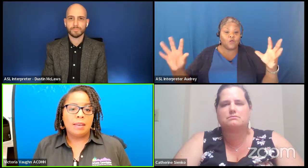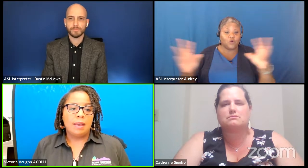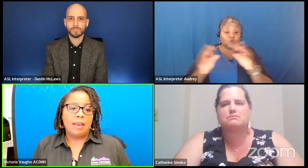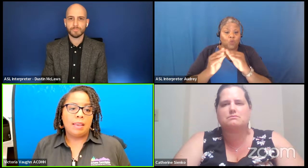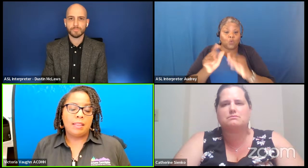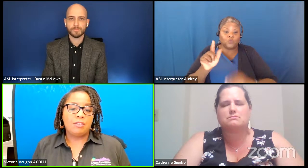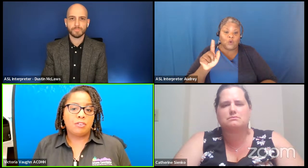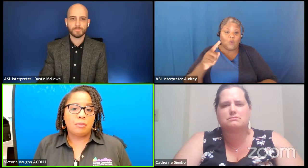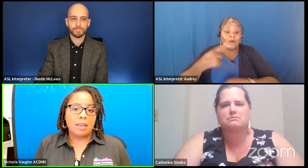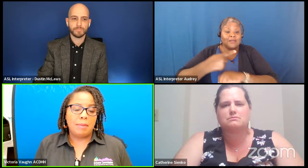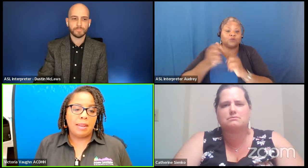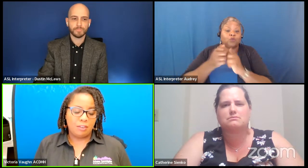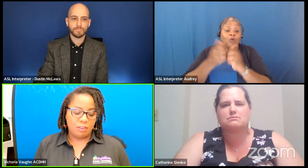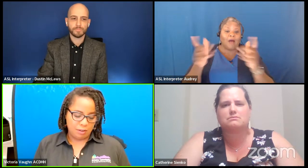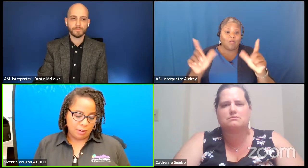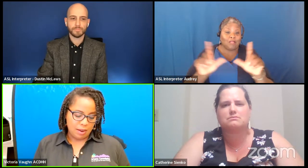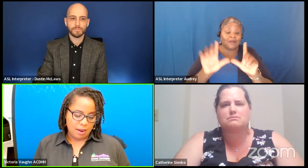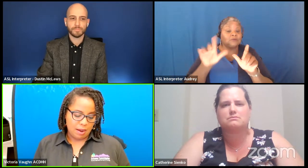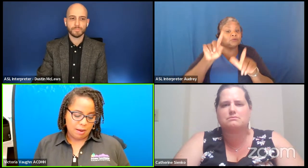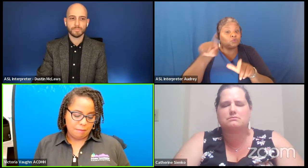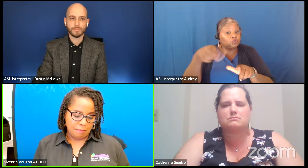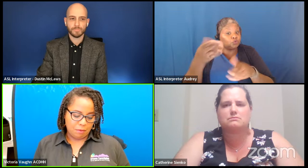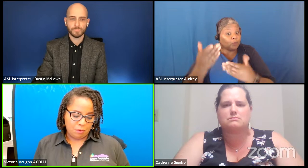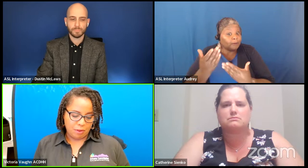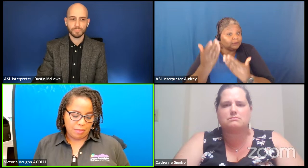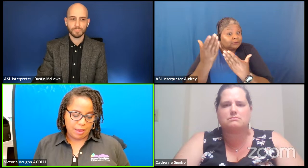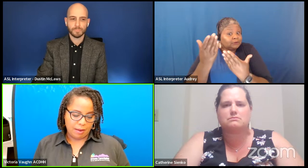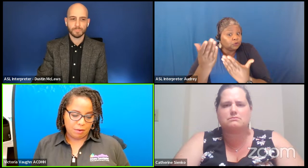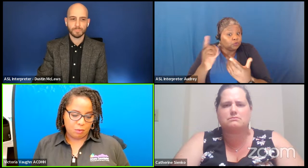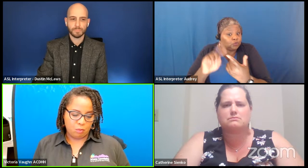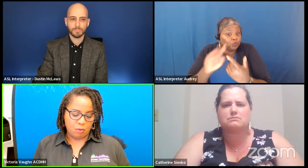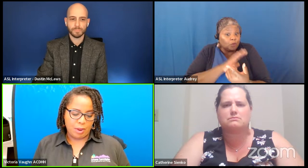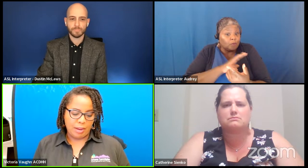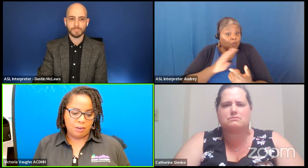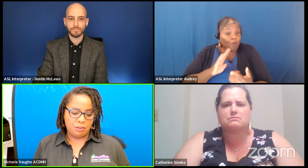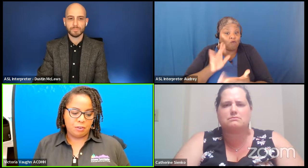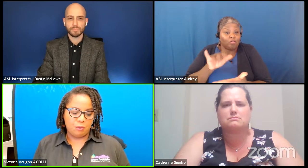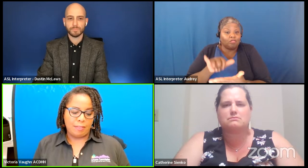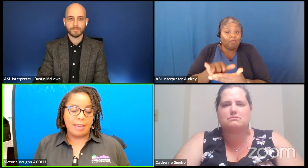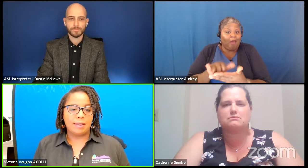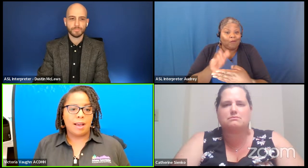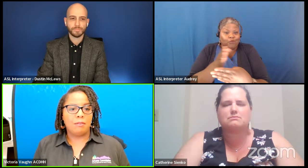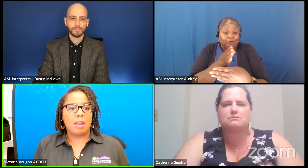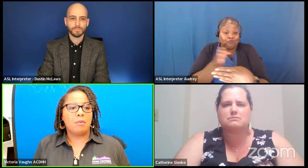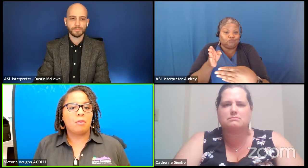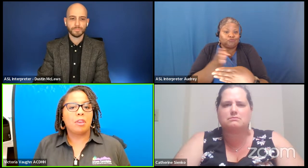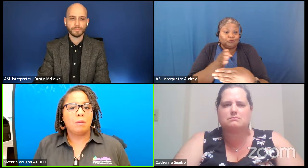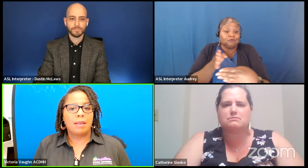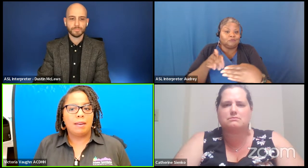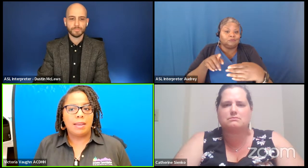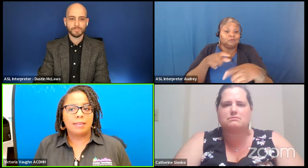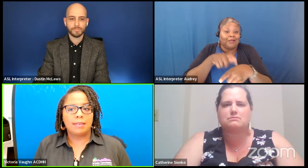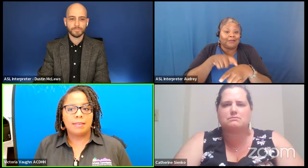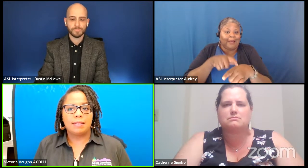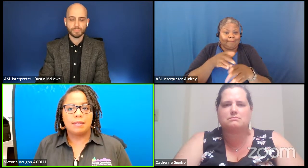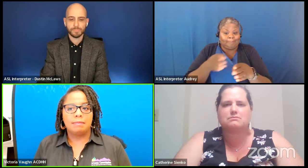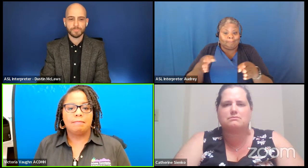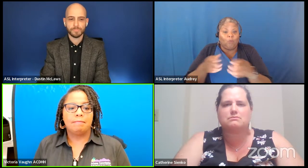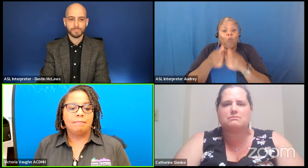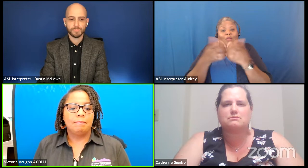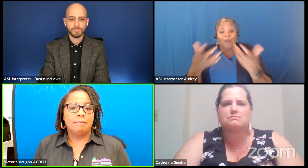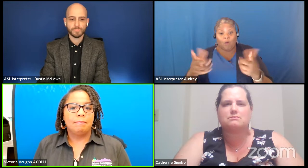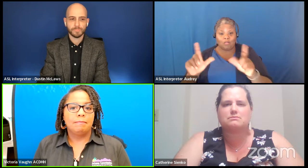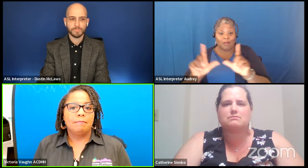license. Again, that's just a recommendation for that range for that time frame of working without a license.